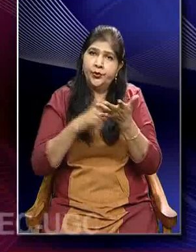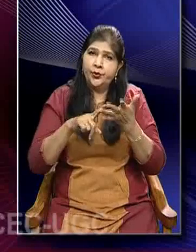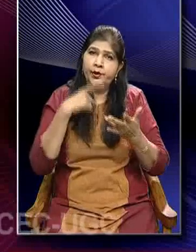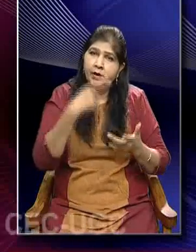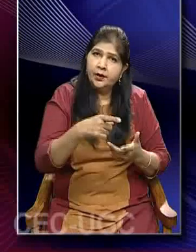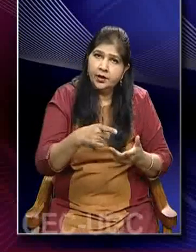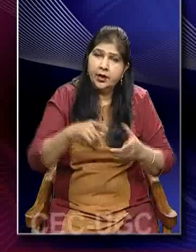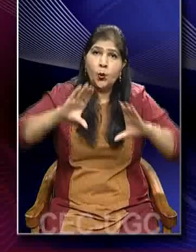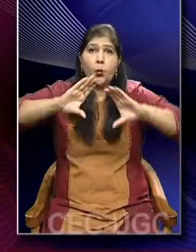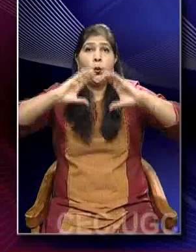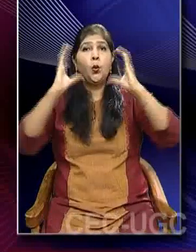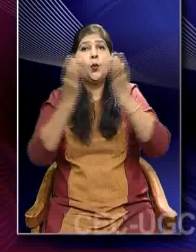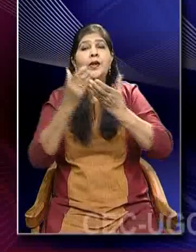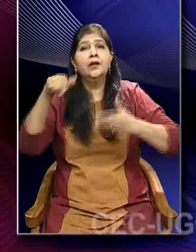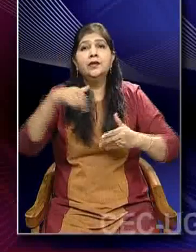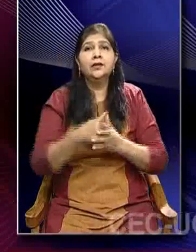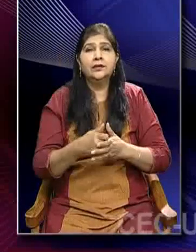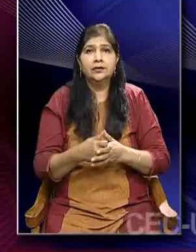its globalization